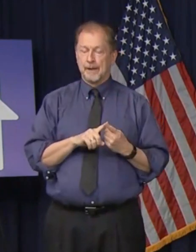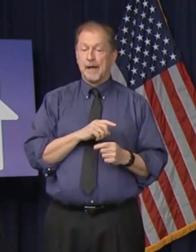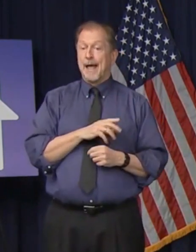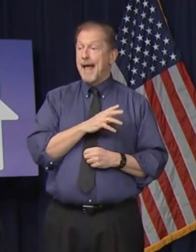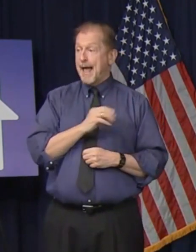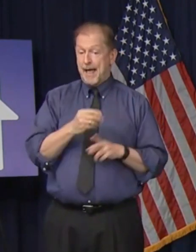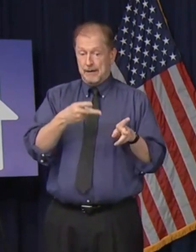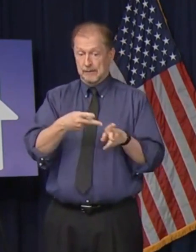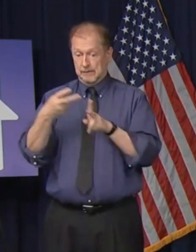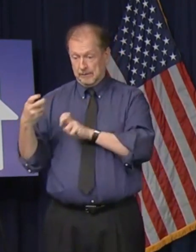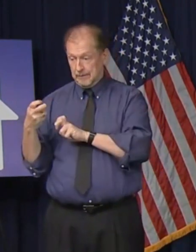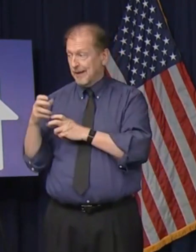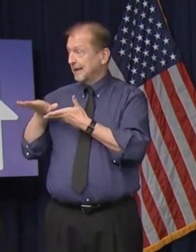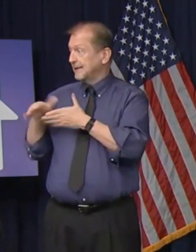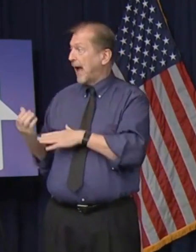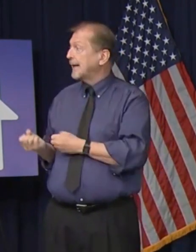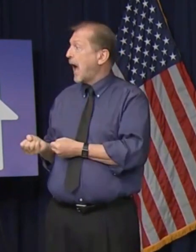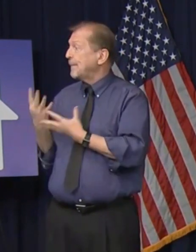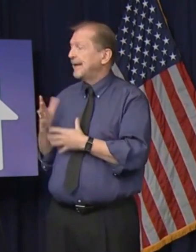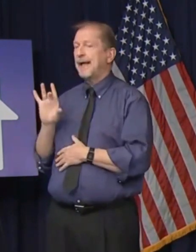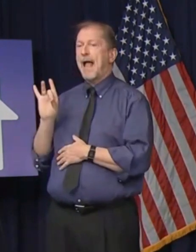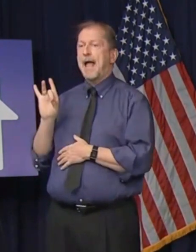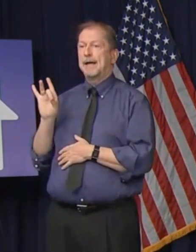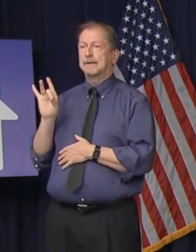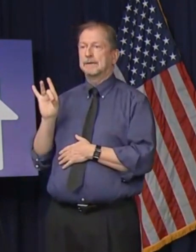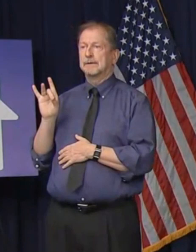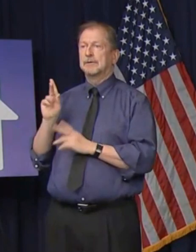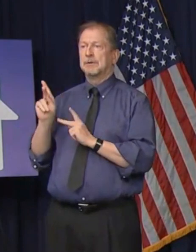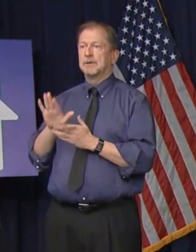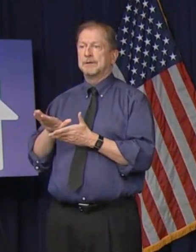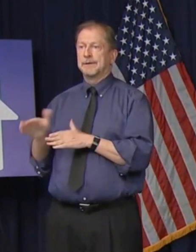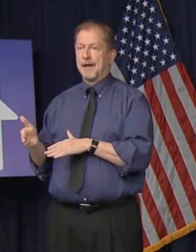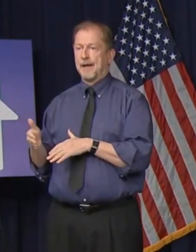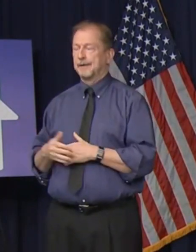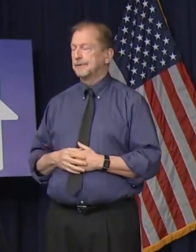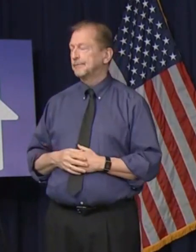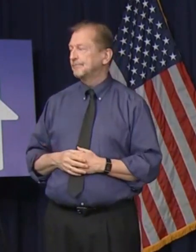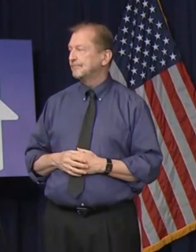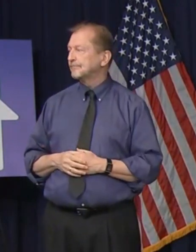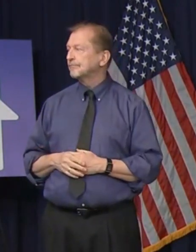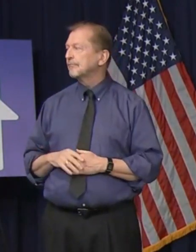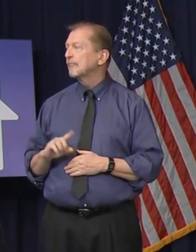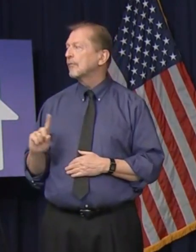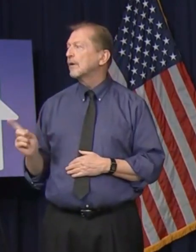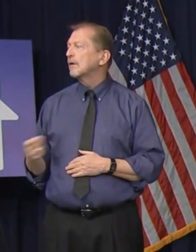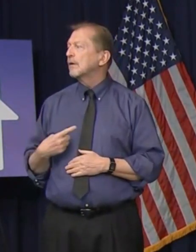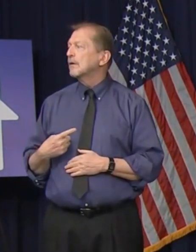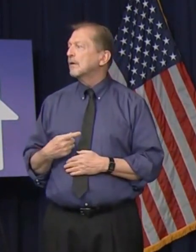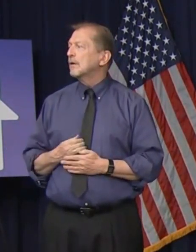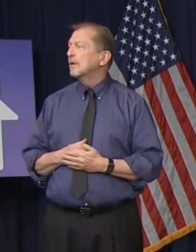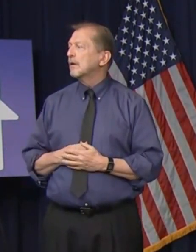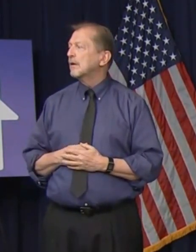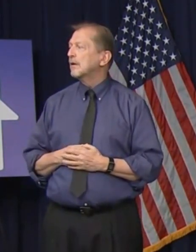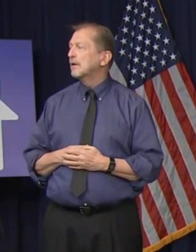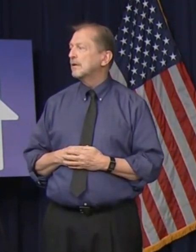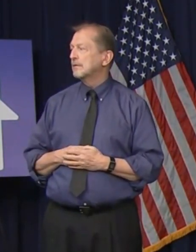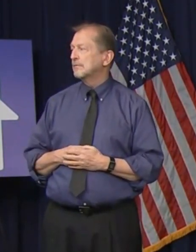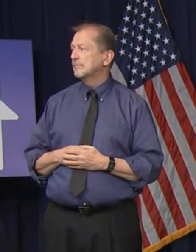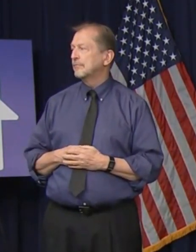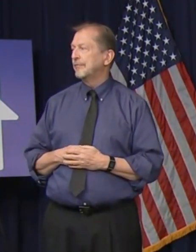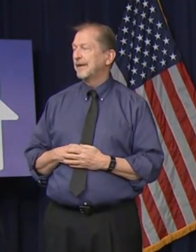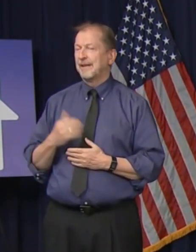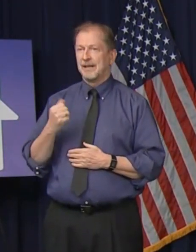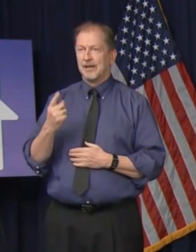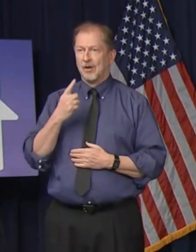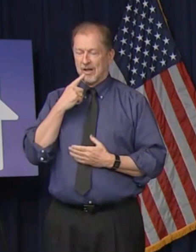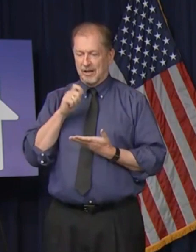deaths that were associated with that. Dave Dahl at WTAX. Governor, has anyone put a sharp pencil yet to how much revenue